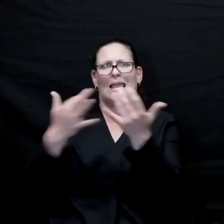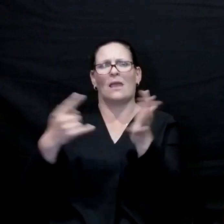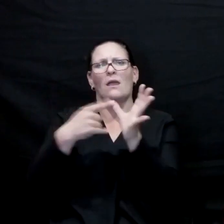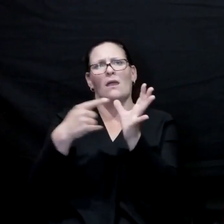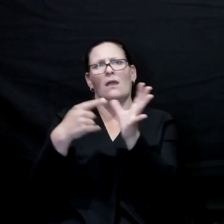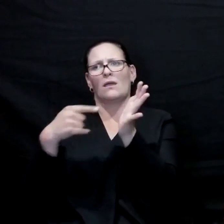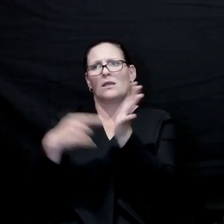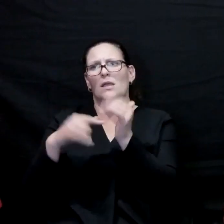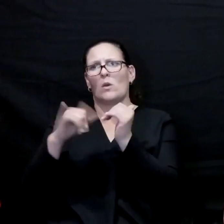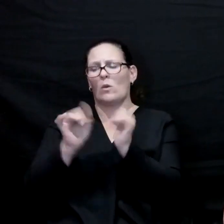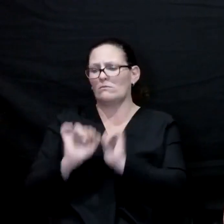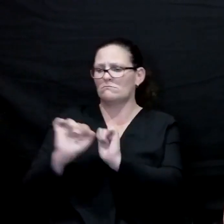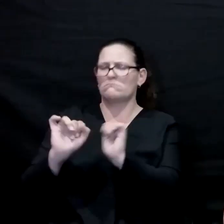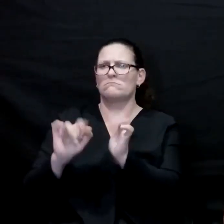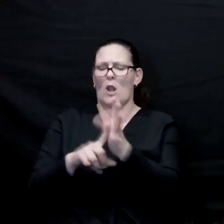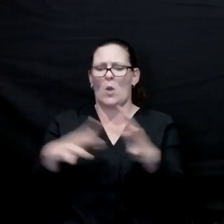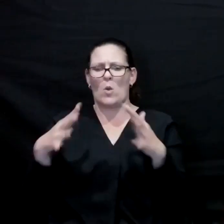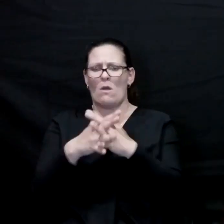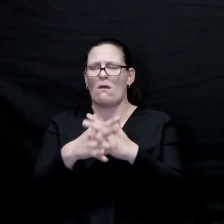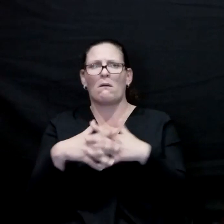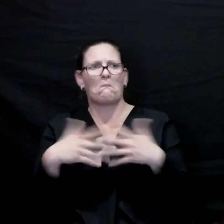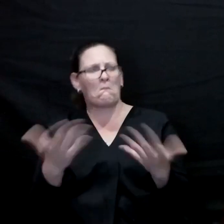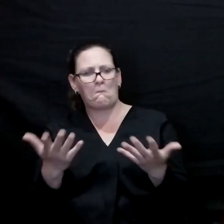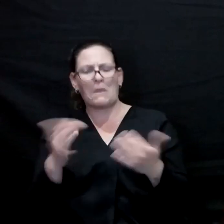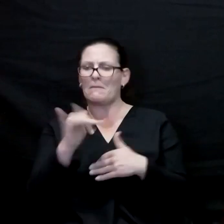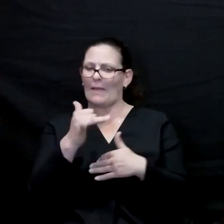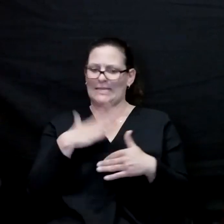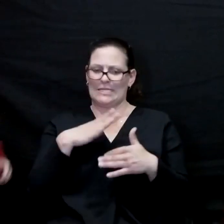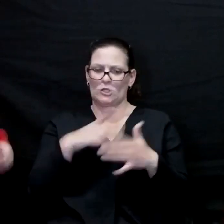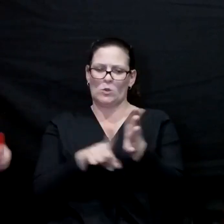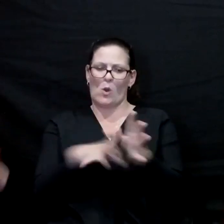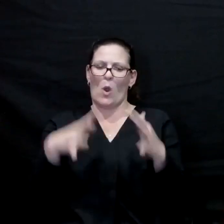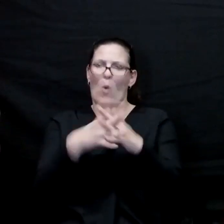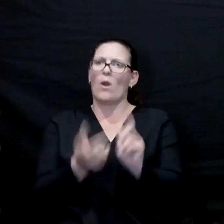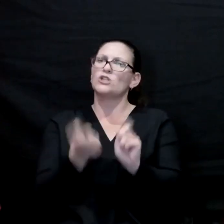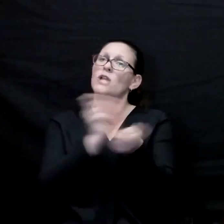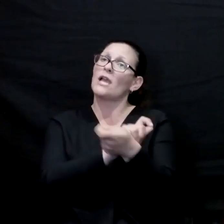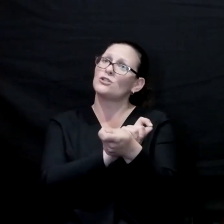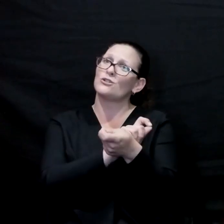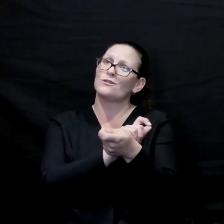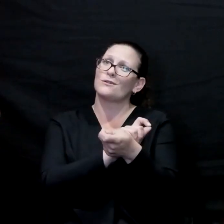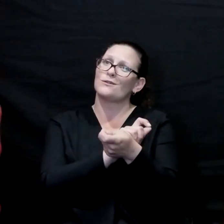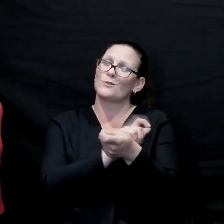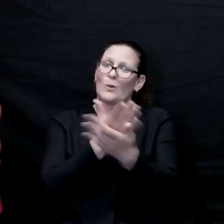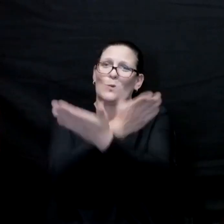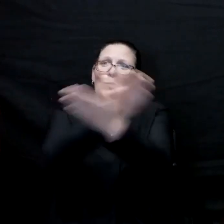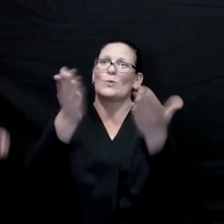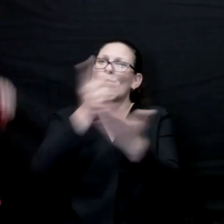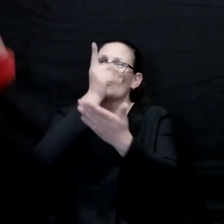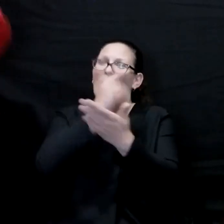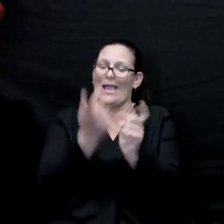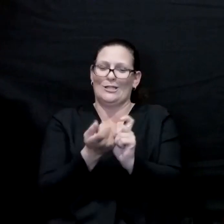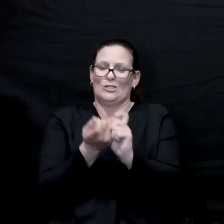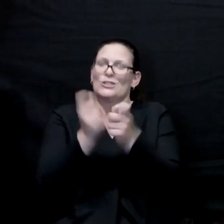and maybe say, well, the law needs changing. And that's how you can make the changes,